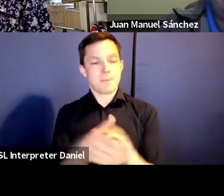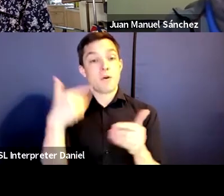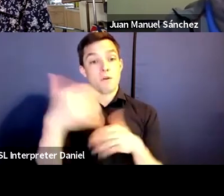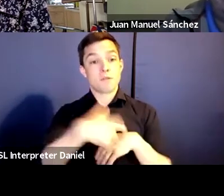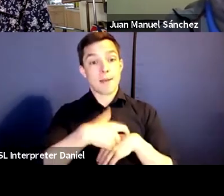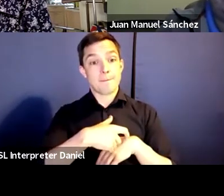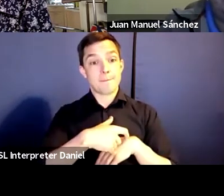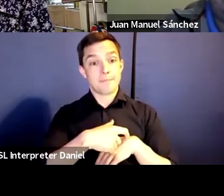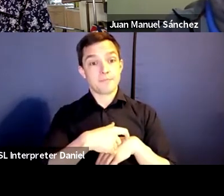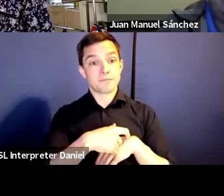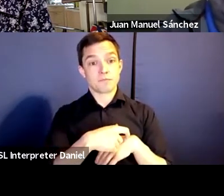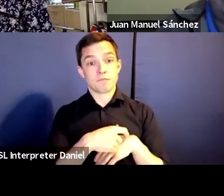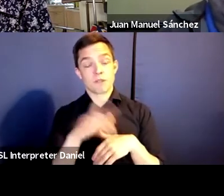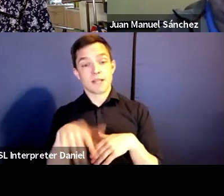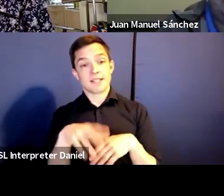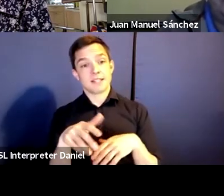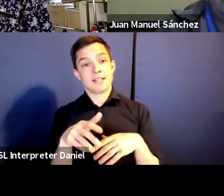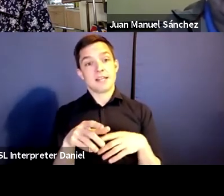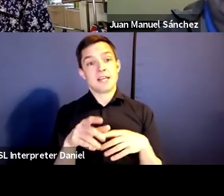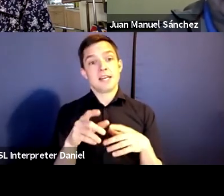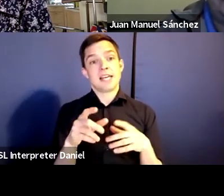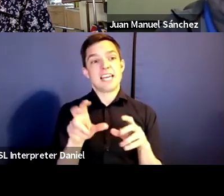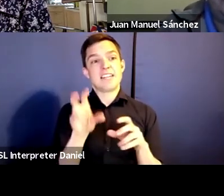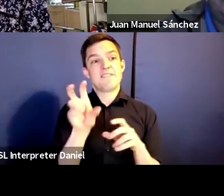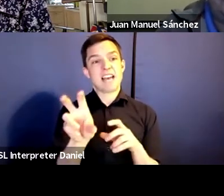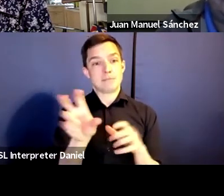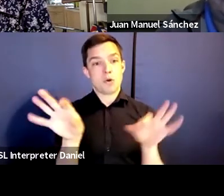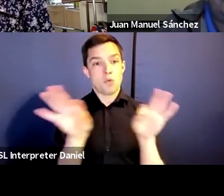time is an investment that we see is worth making.